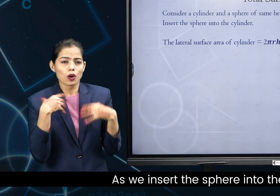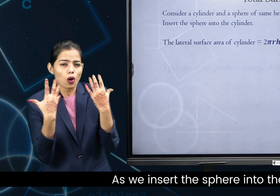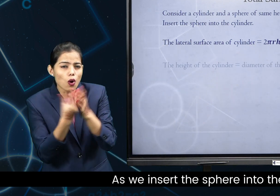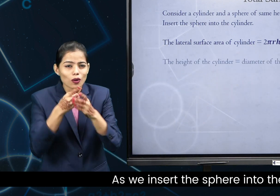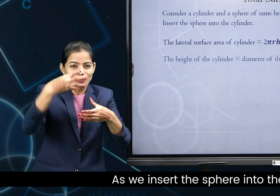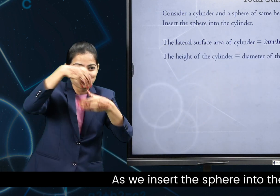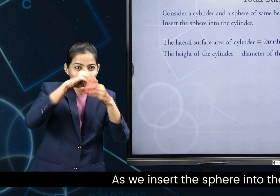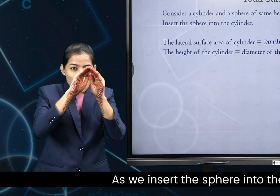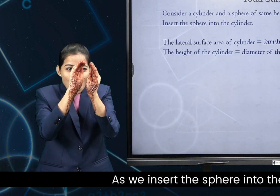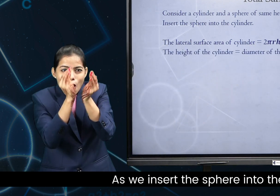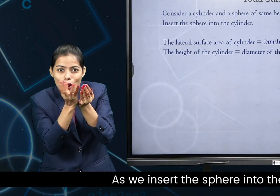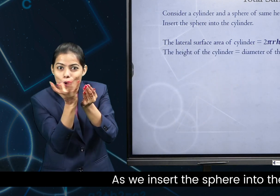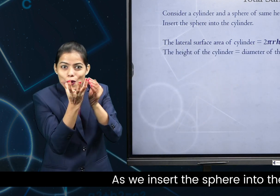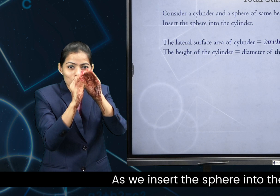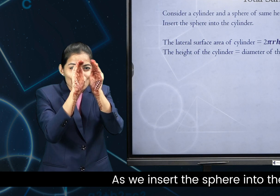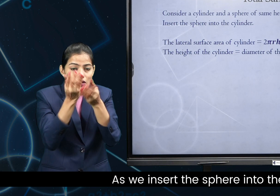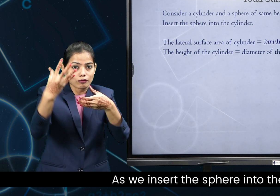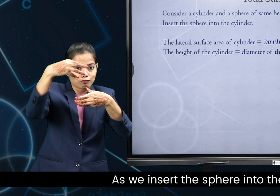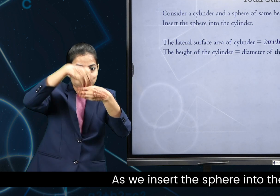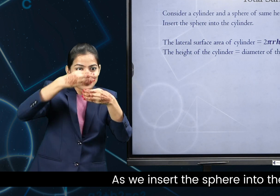As we insert the sphere into the cylinder,